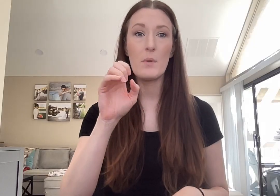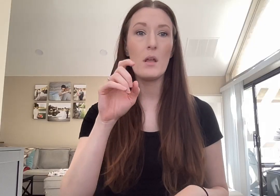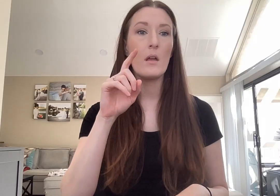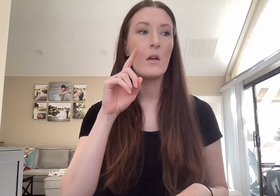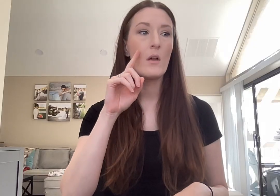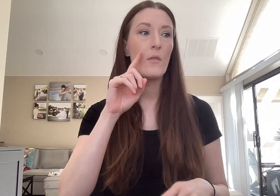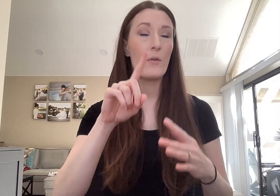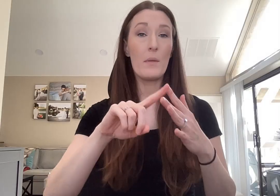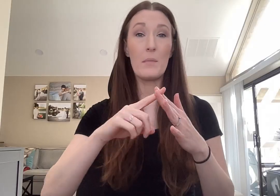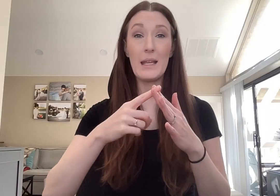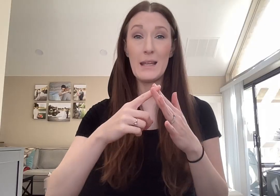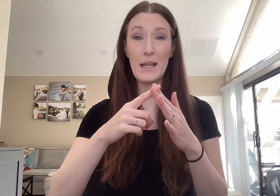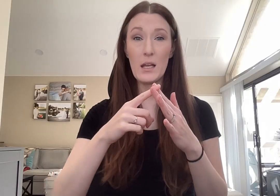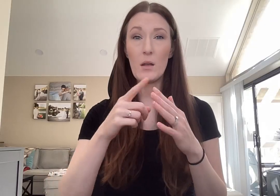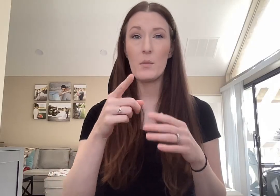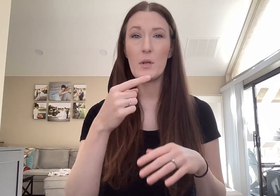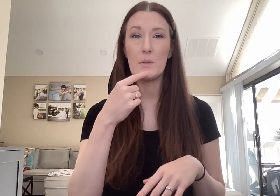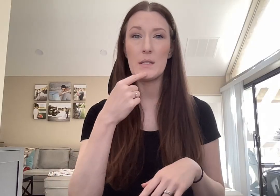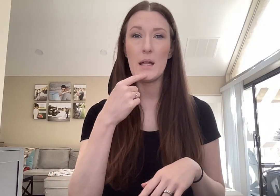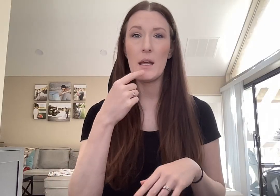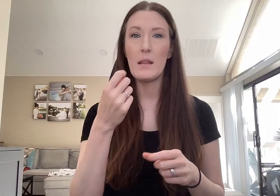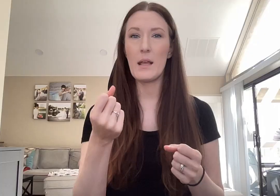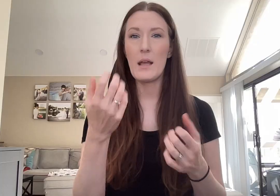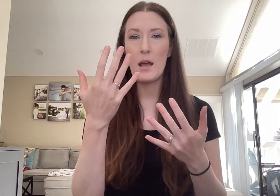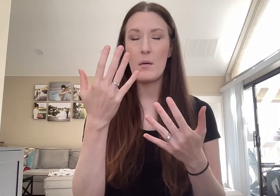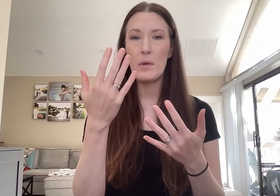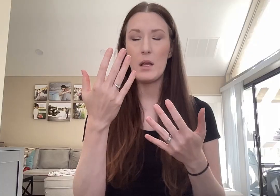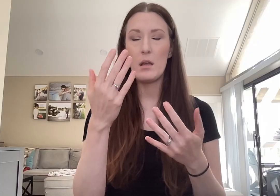recipe, for the beginning where you say like how many